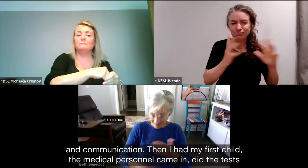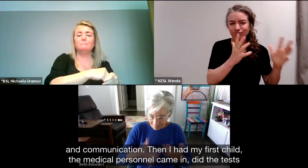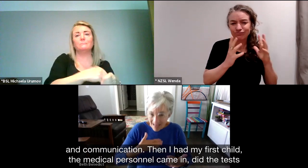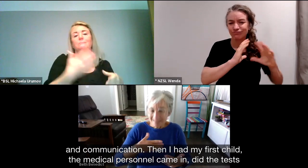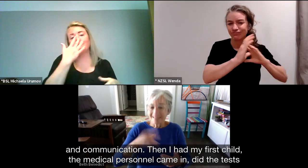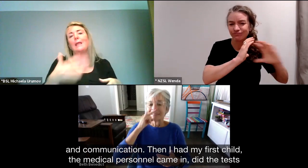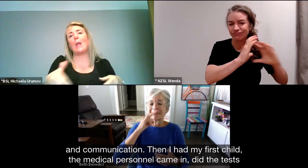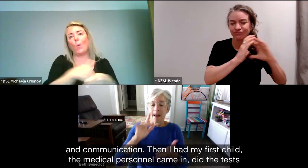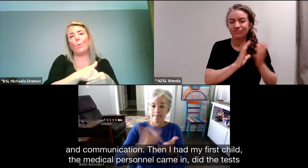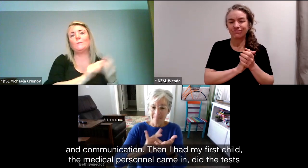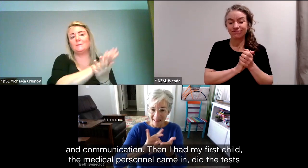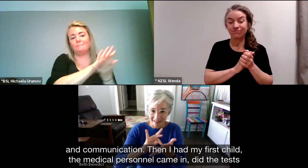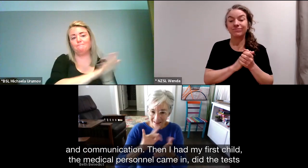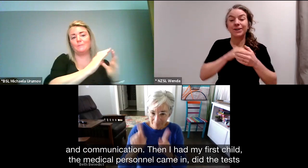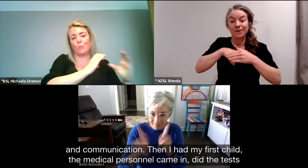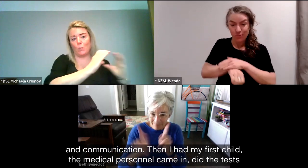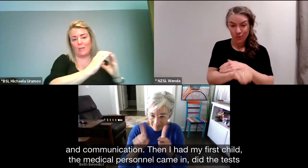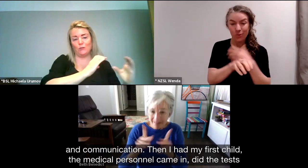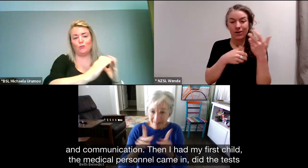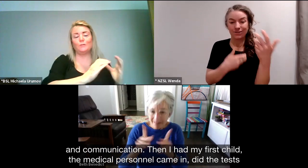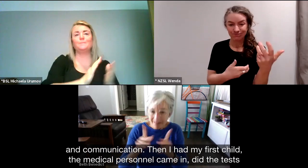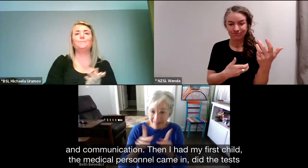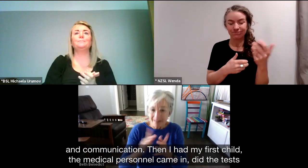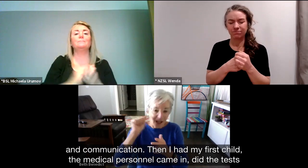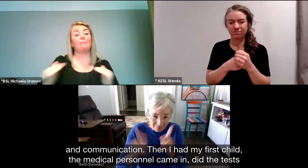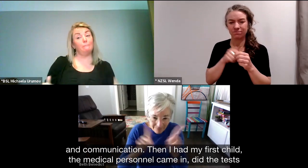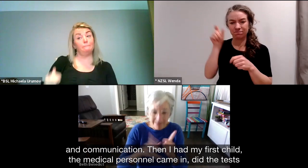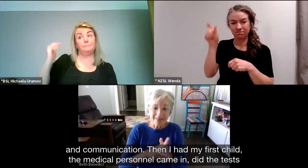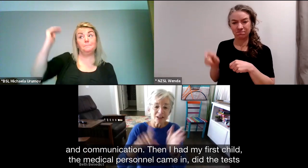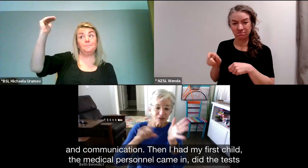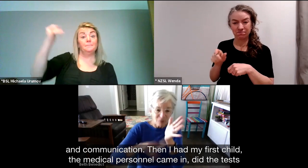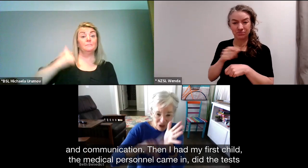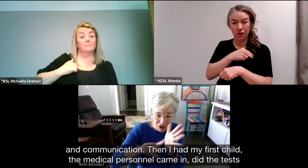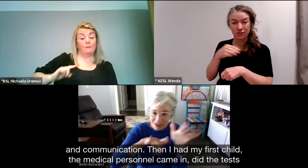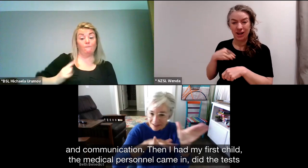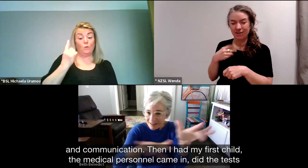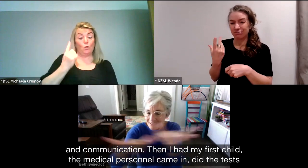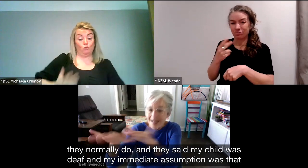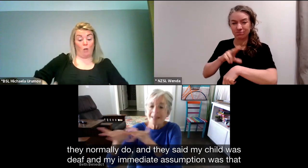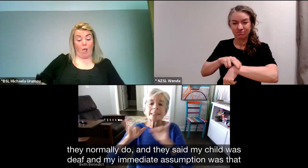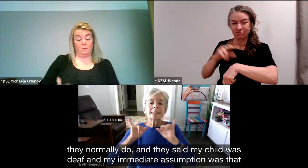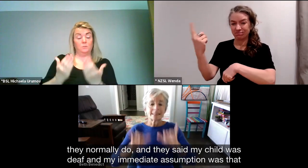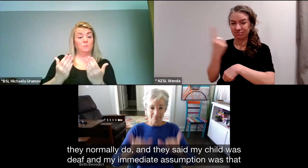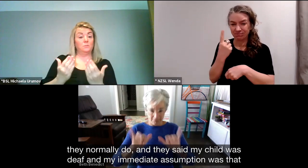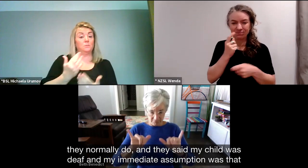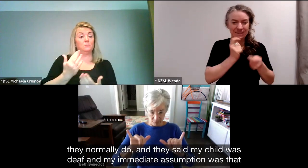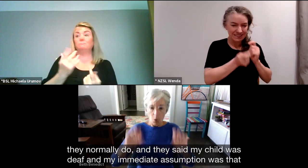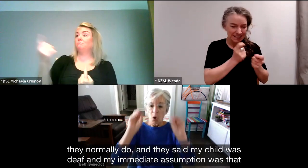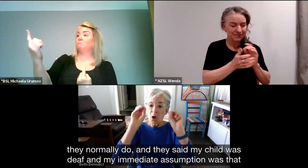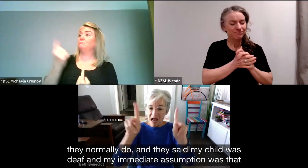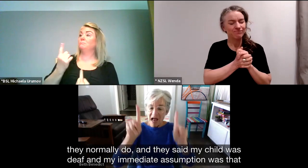Then I had my first child. And the medical personnel came in, did the tests that they normally do.